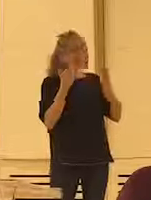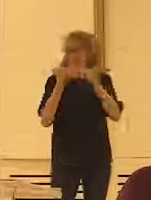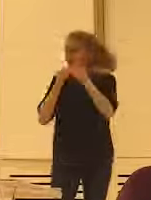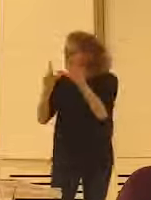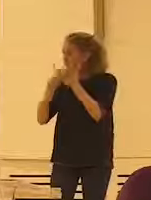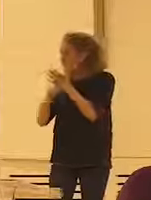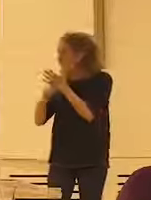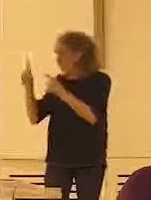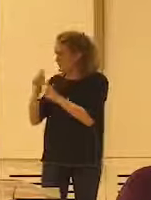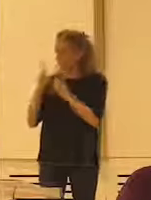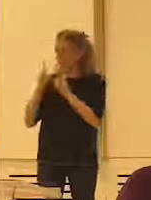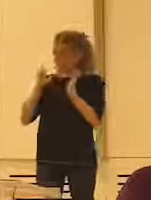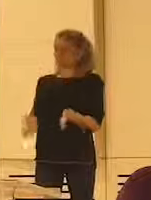use.